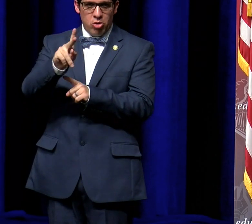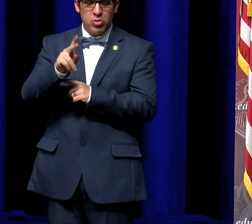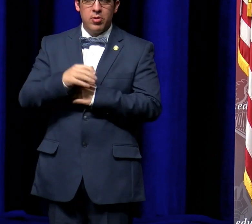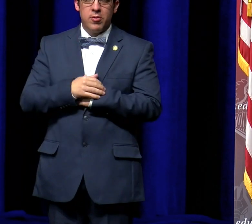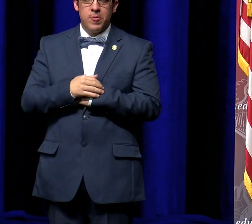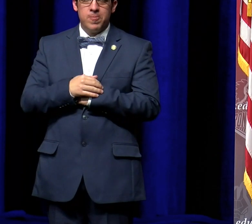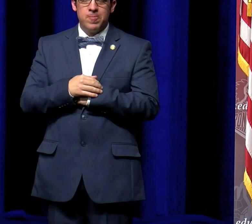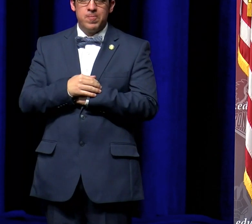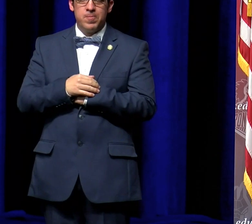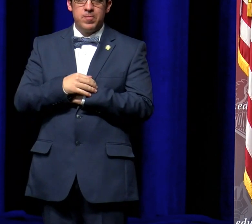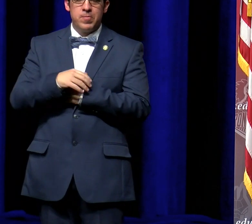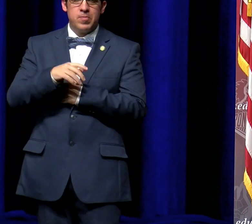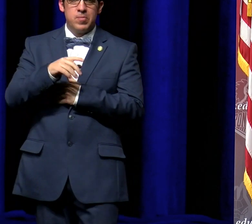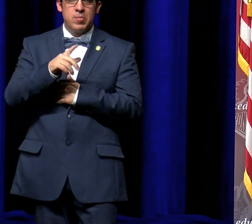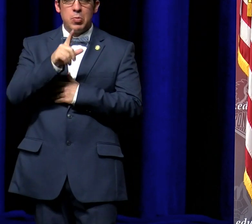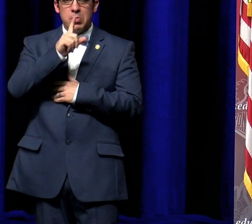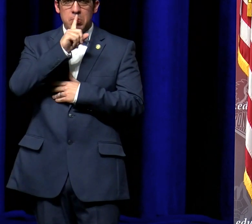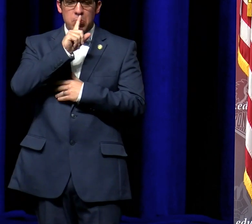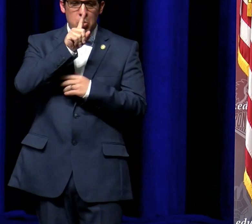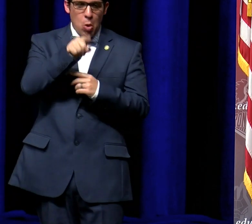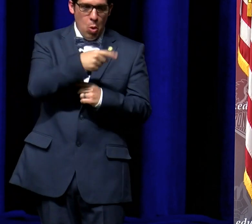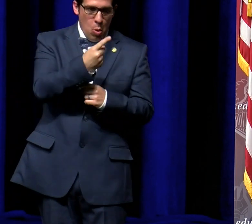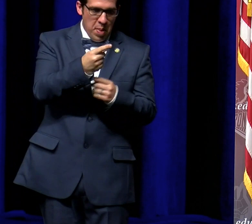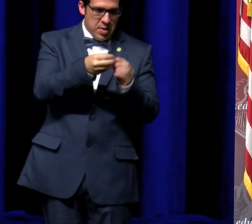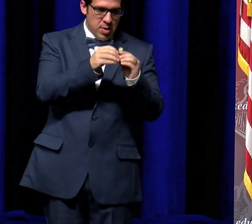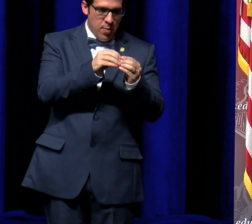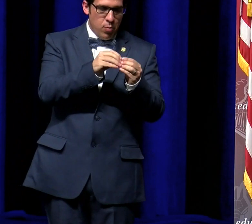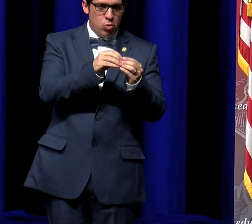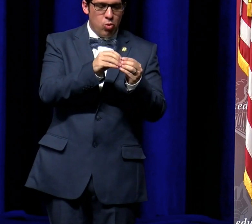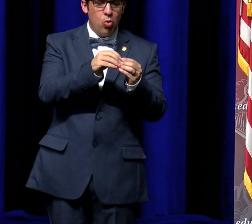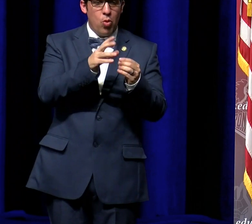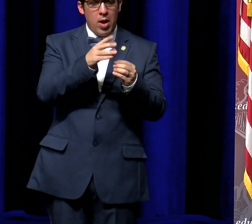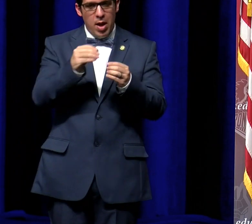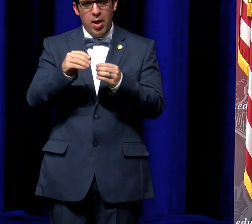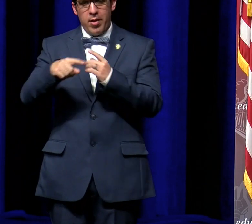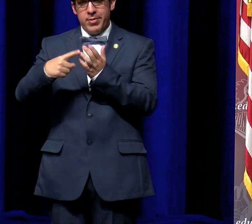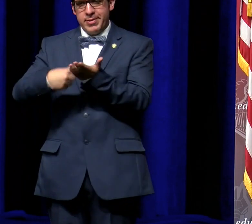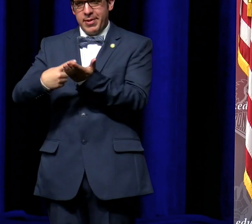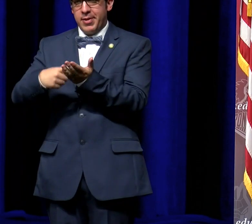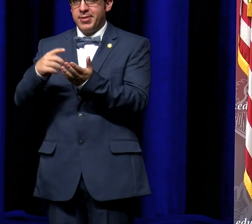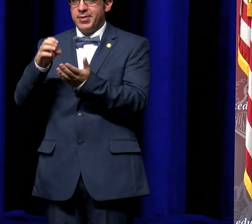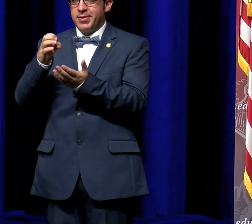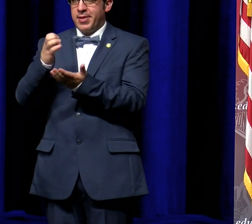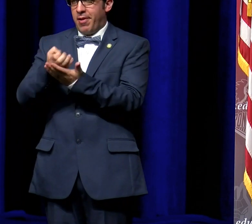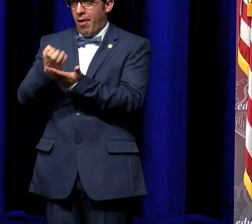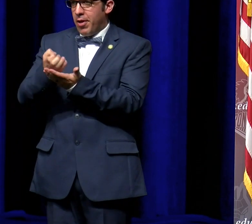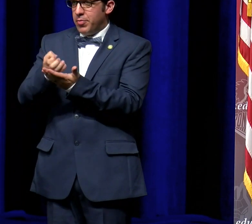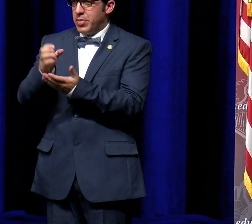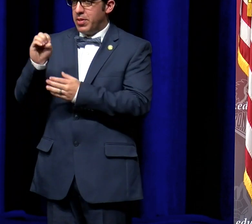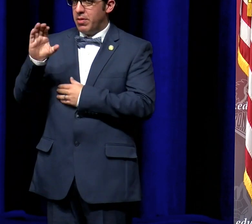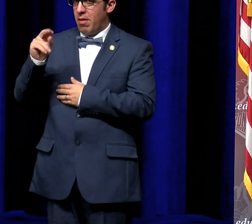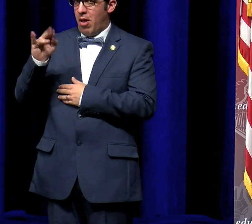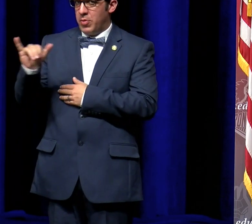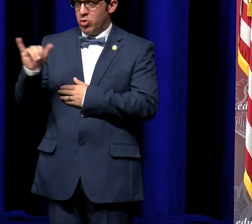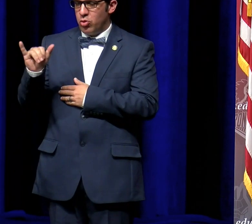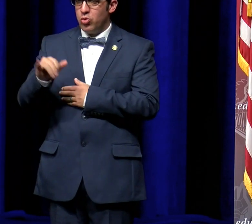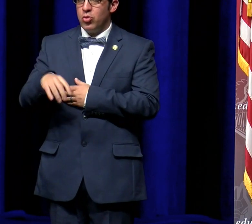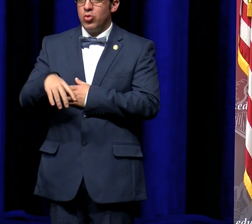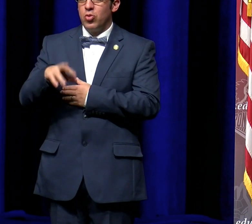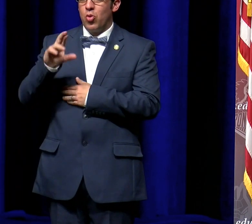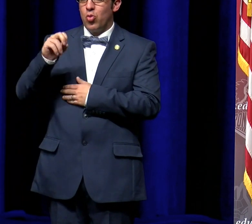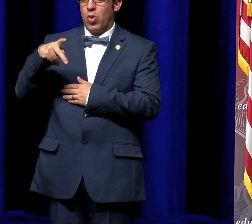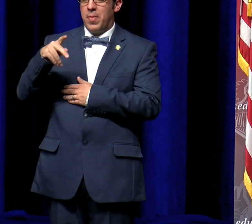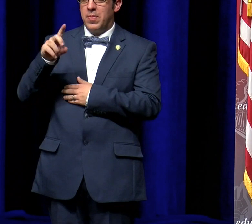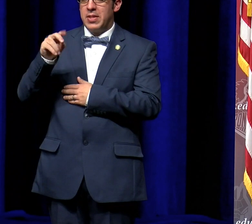of the cases, but also in terms of the economy. I want to express appreciation to Representative Danny